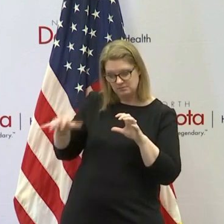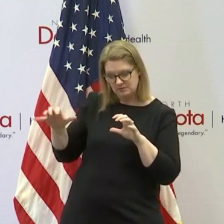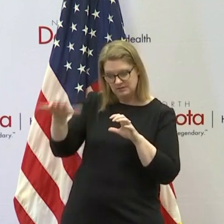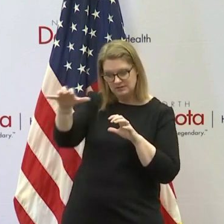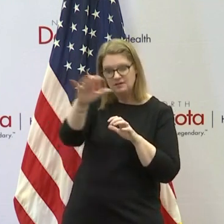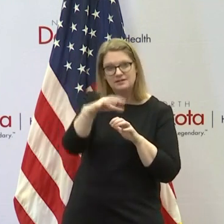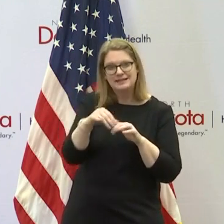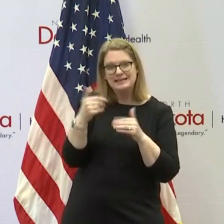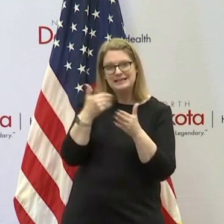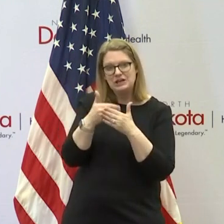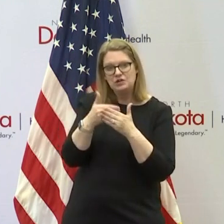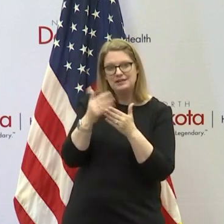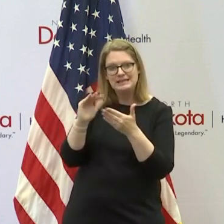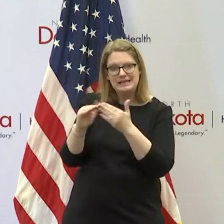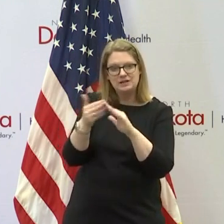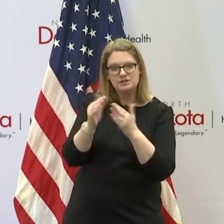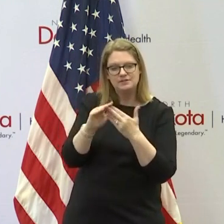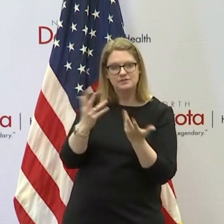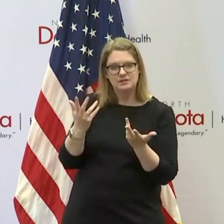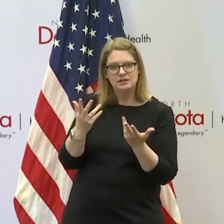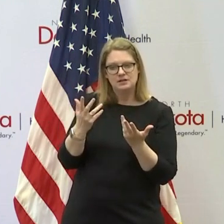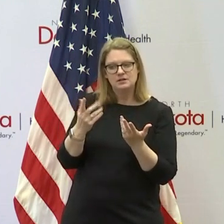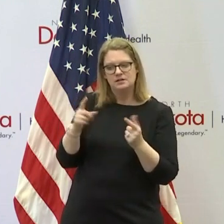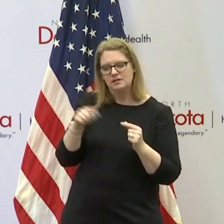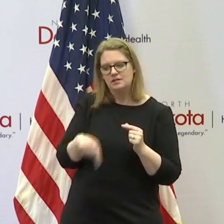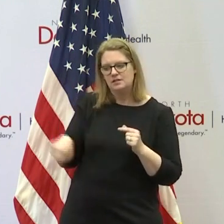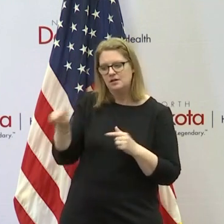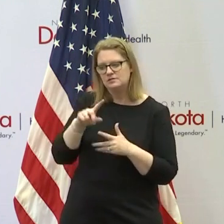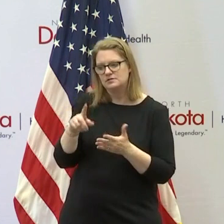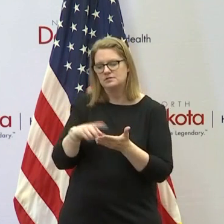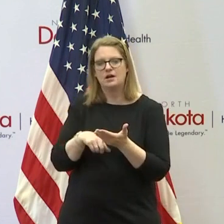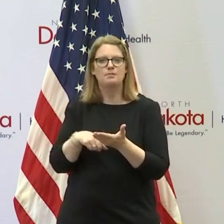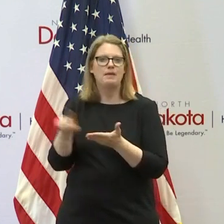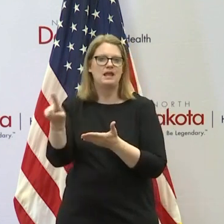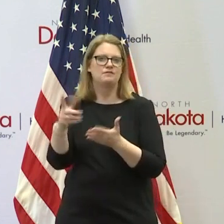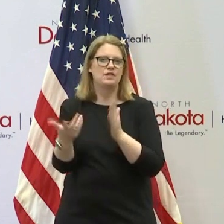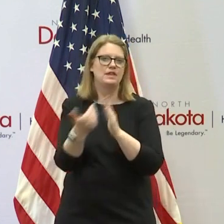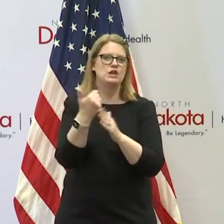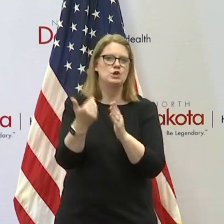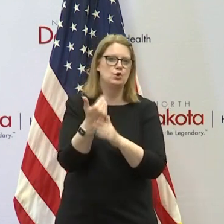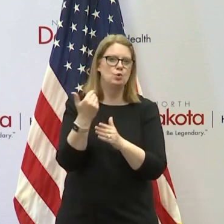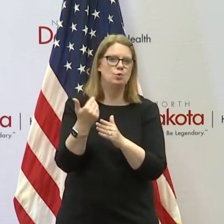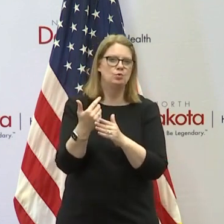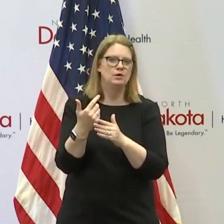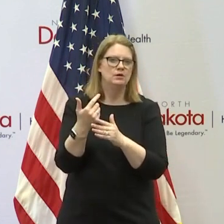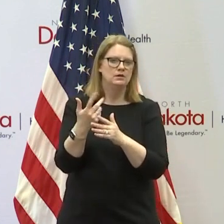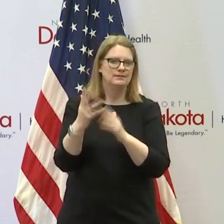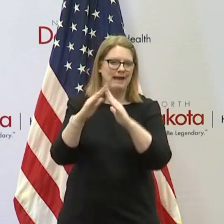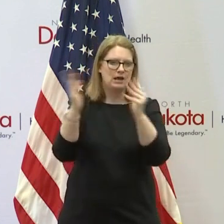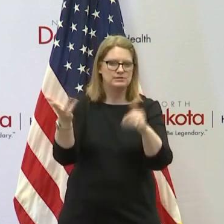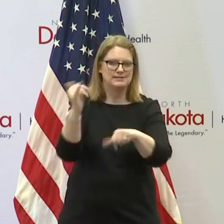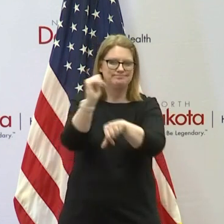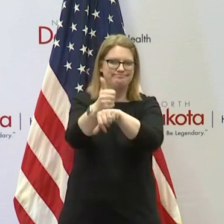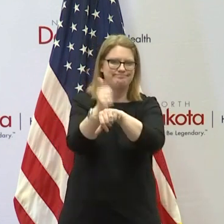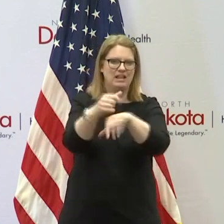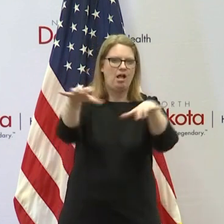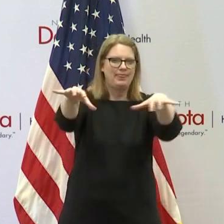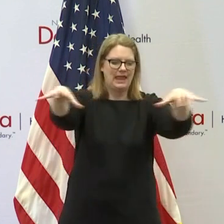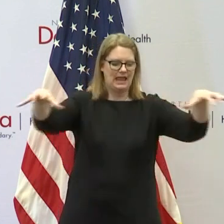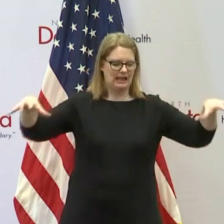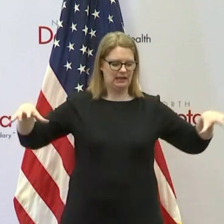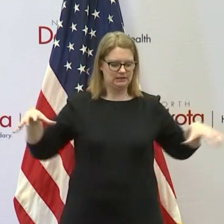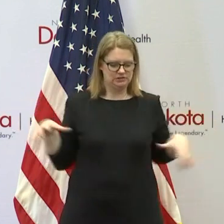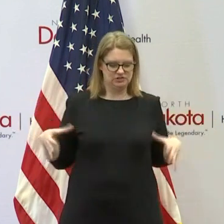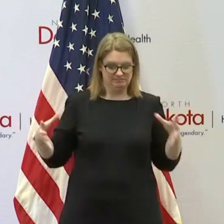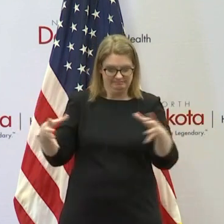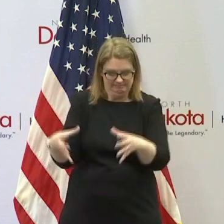downtowns of our cities, they're effectively subsidizing the new growth on the edge, and that can be proven quite factually, and the